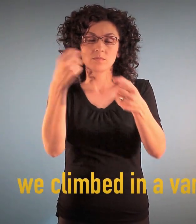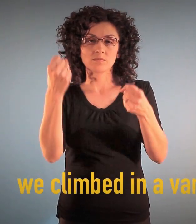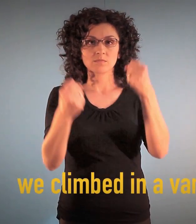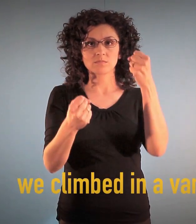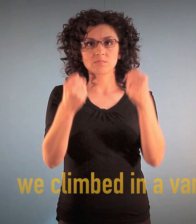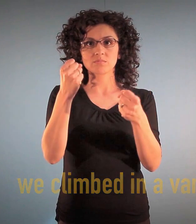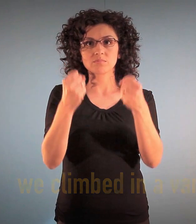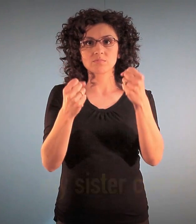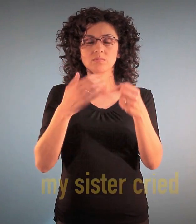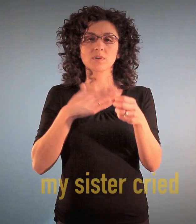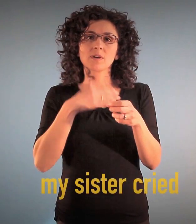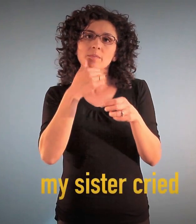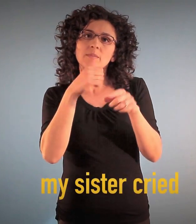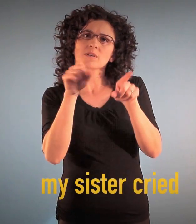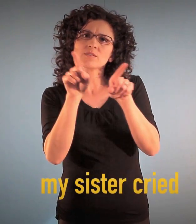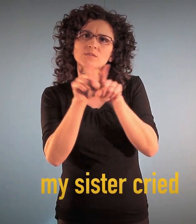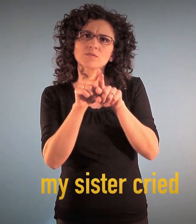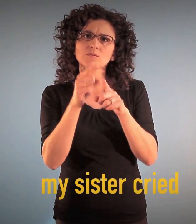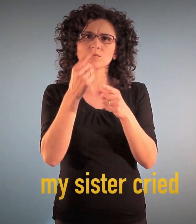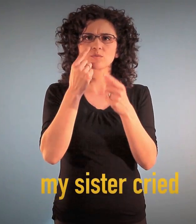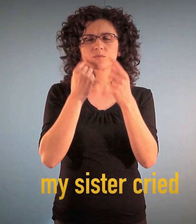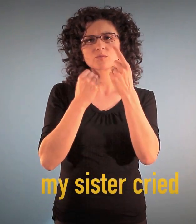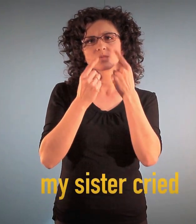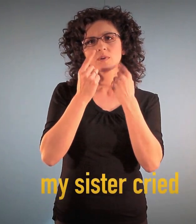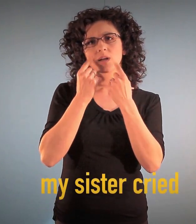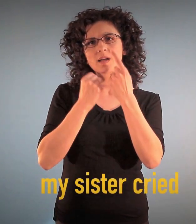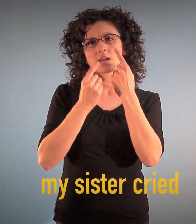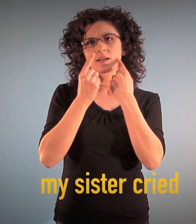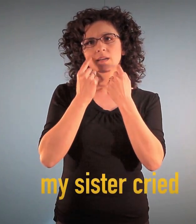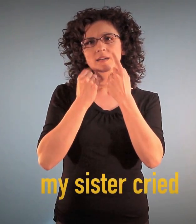My sister cried